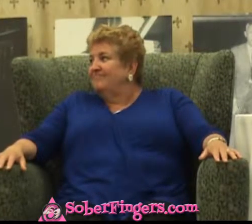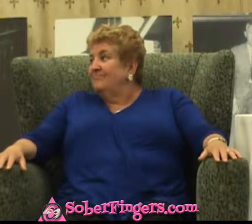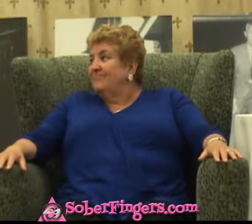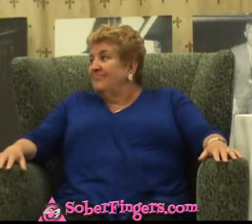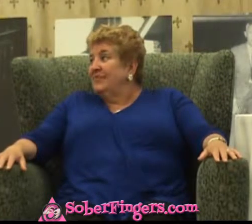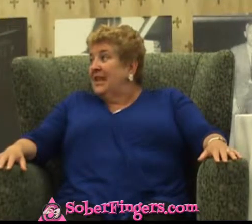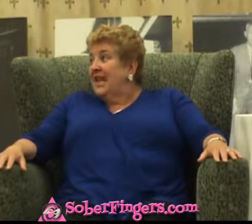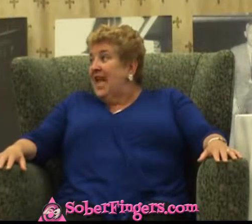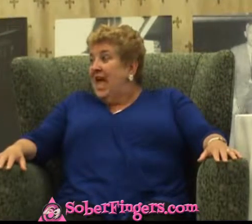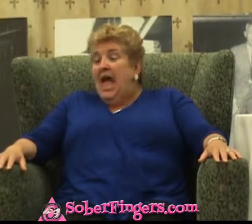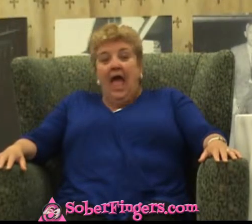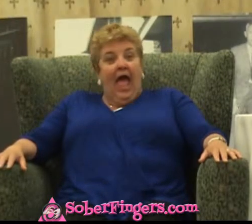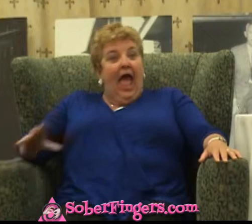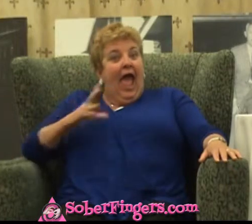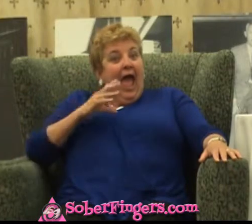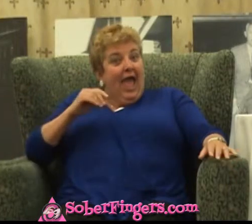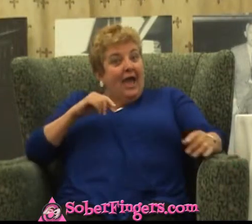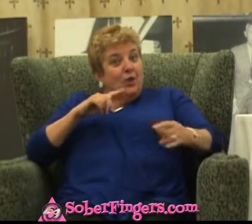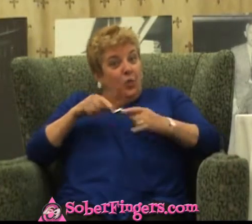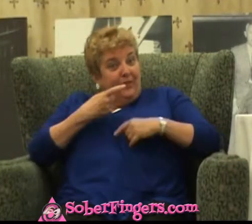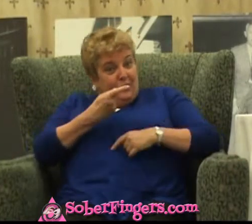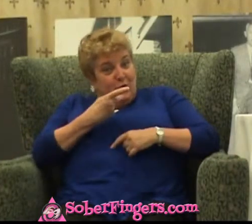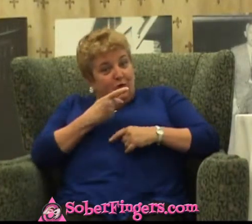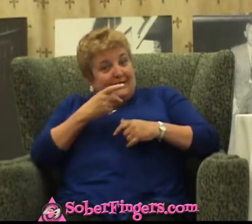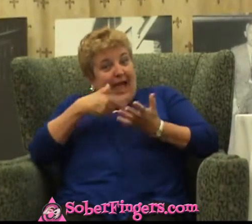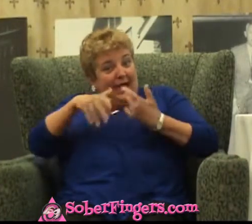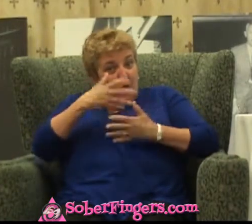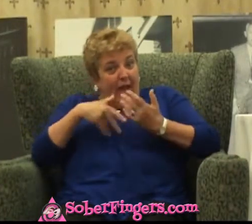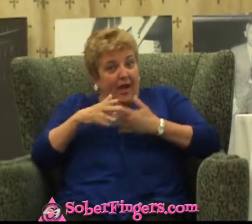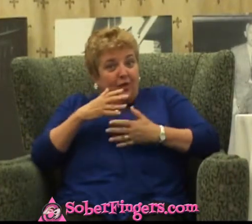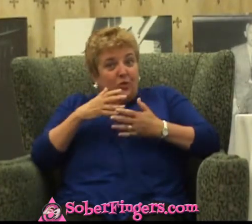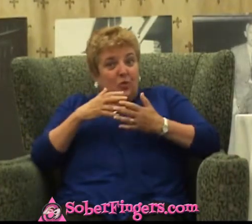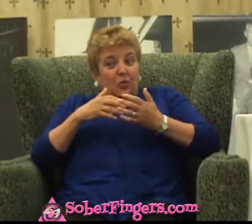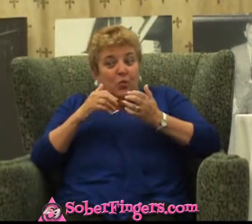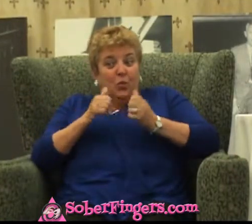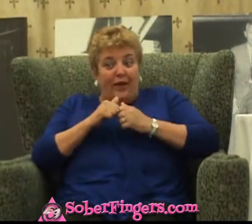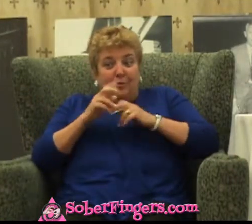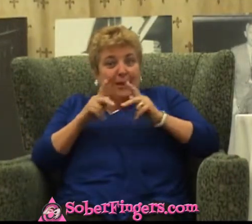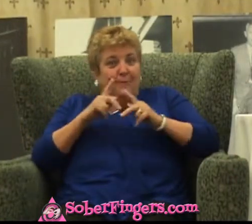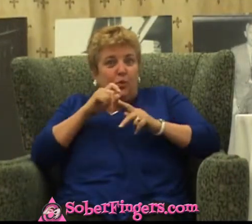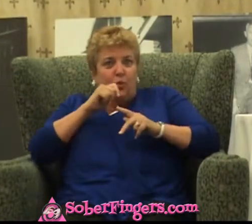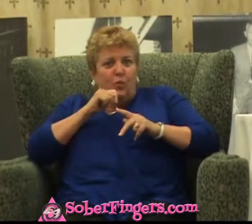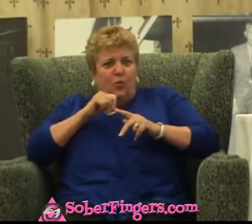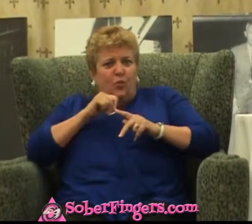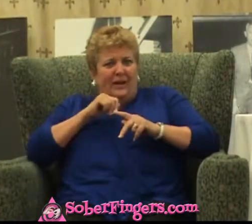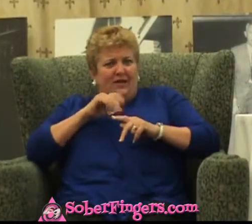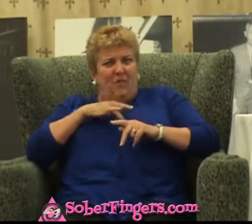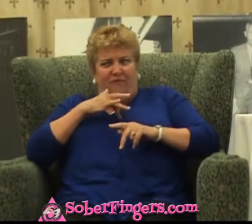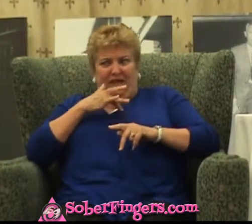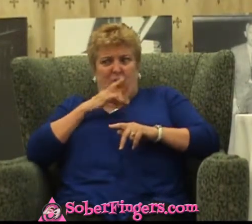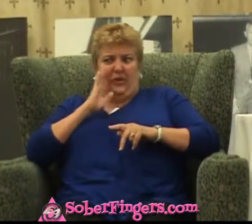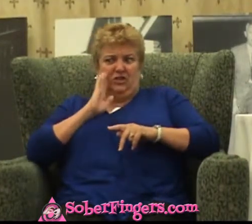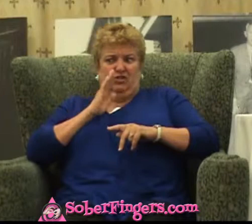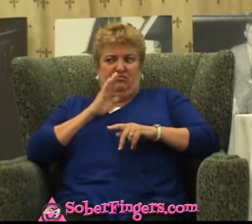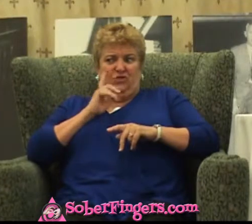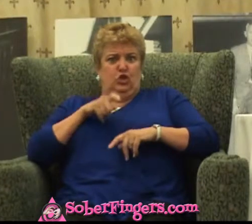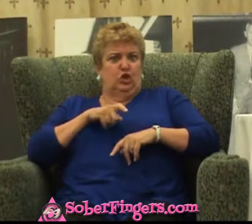And when we do hang out with unlikely people, change really does happen. Change really does happen.